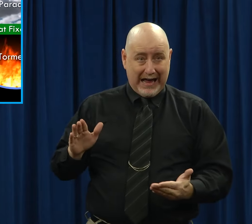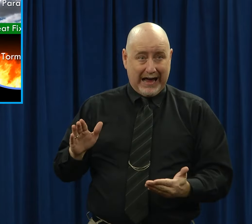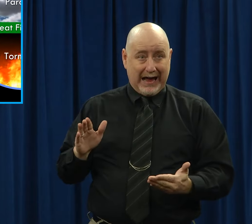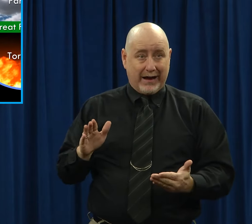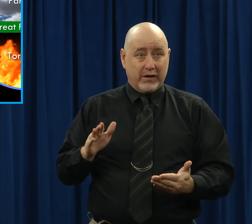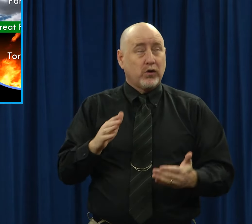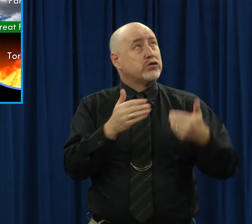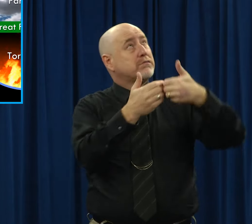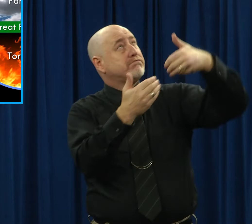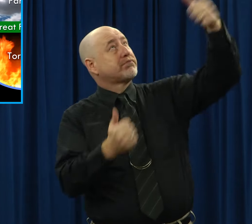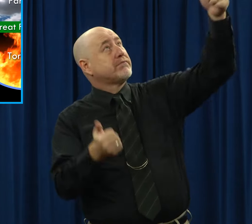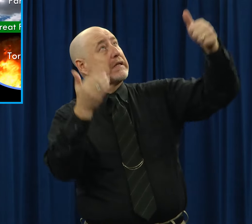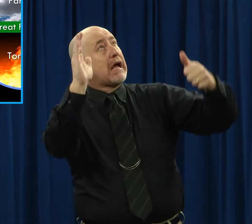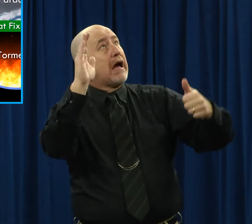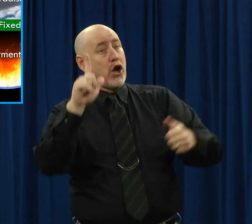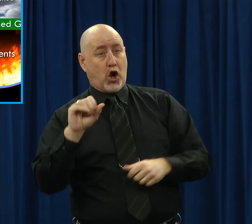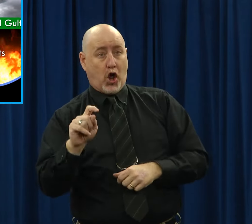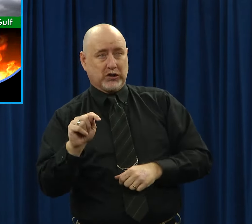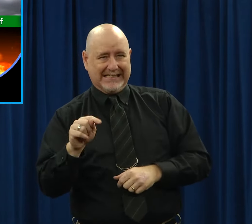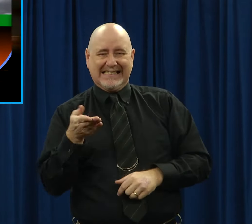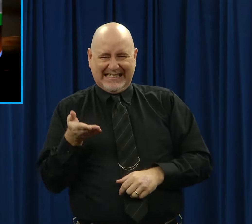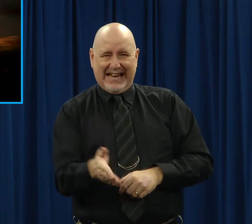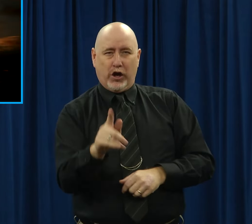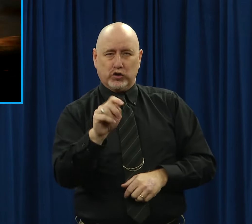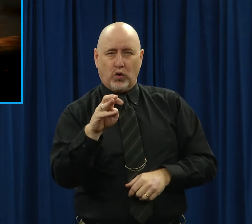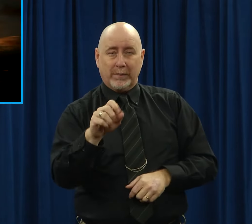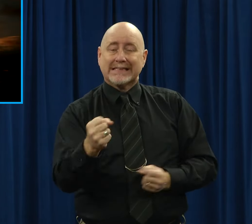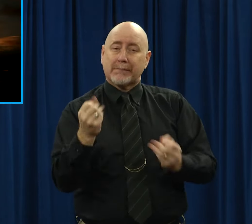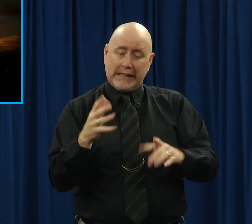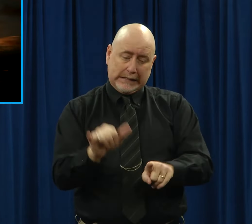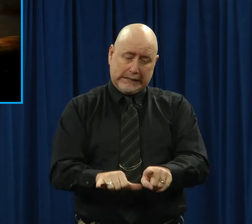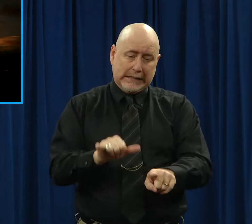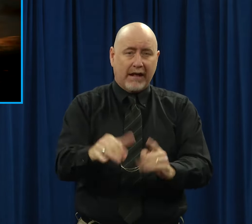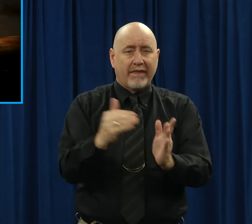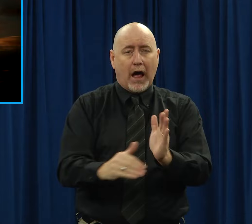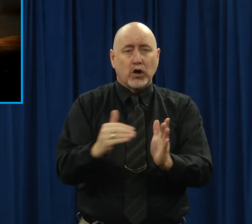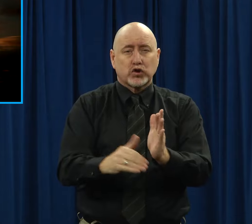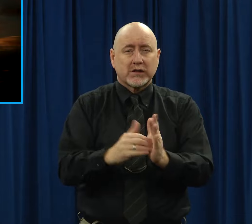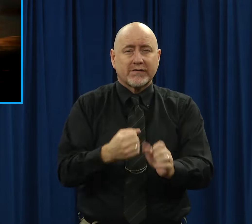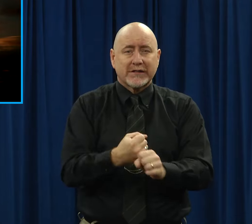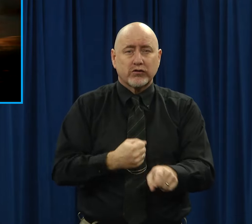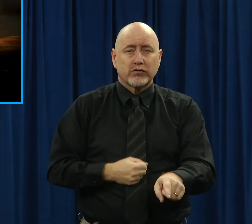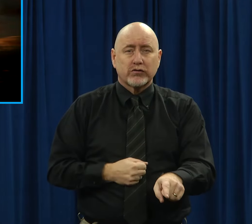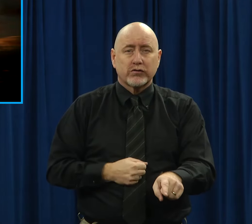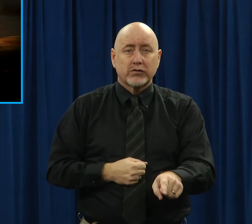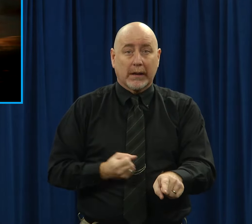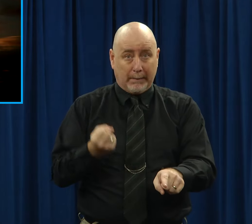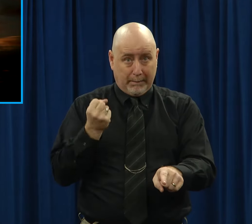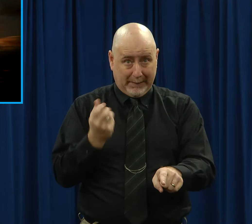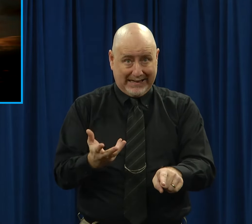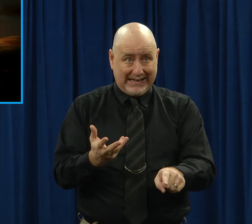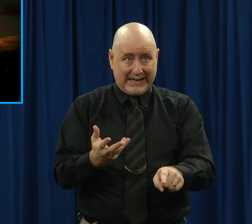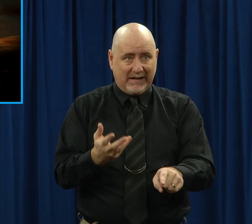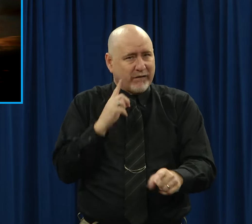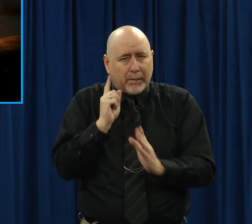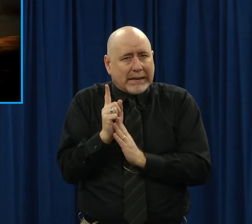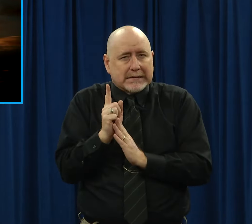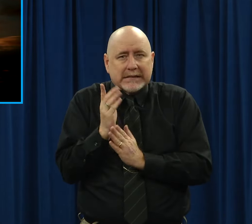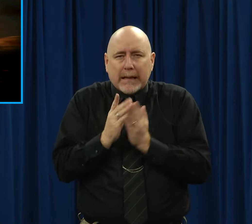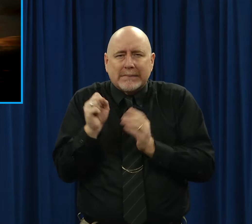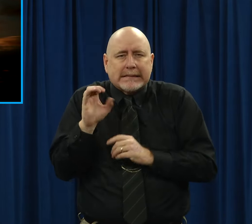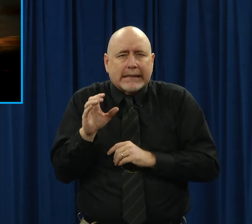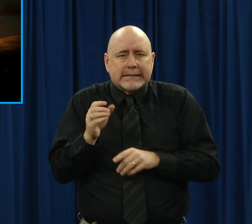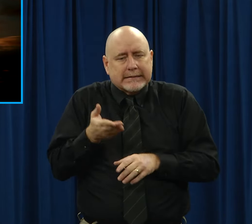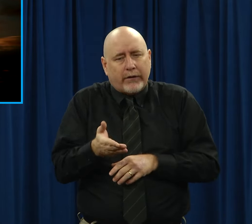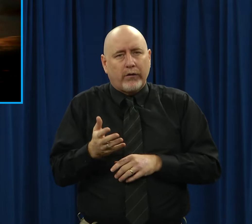who has died lost in the eyes of God is in this place. Many of them have been there for thousands of years, many